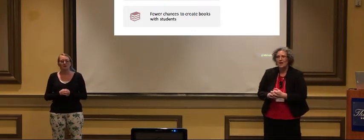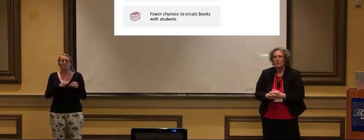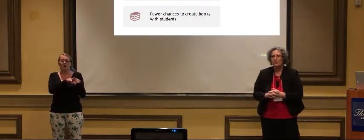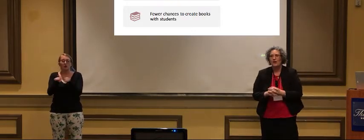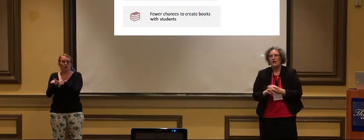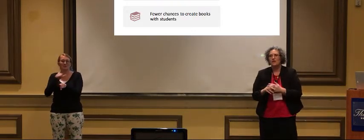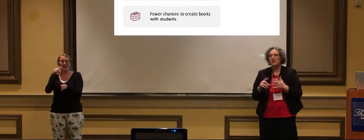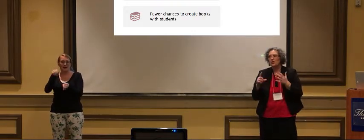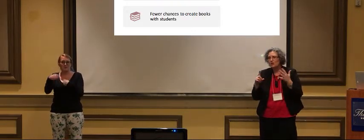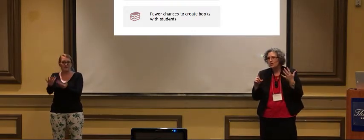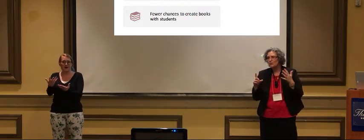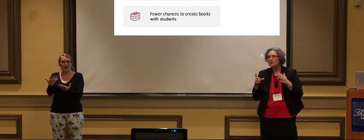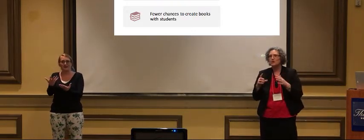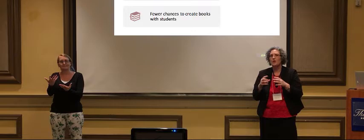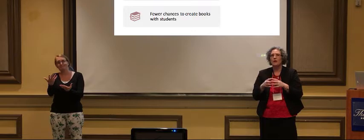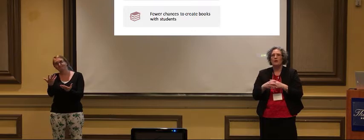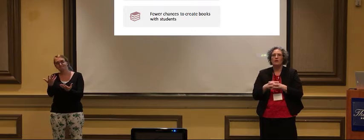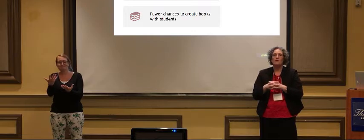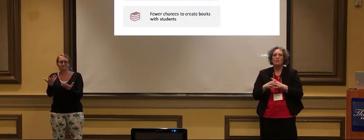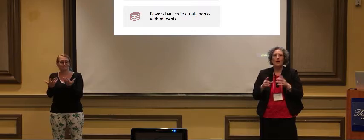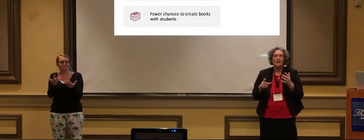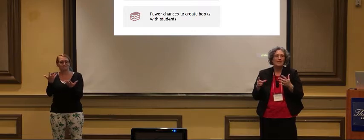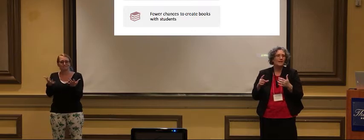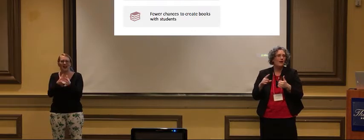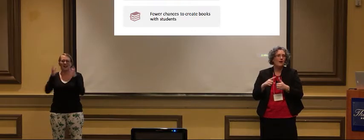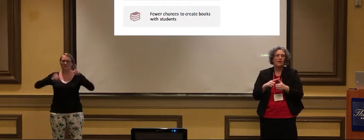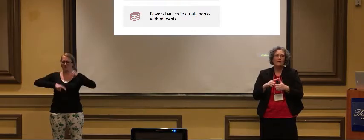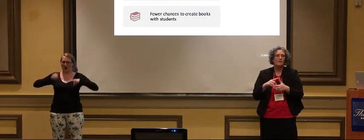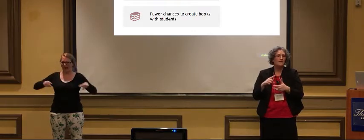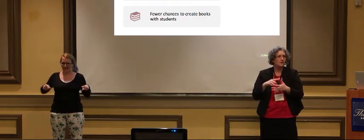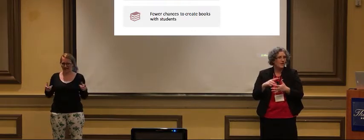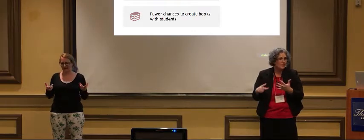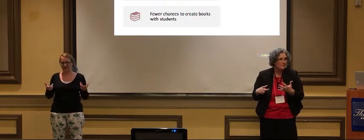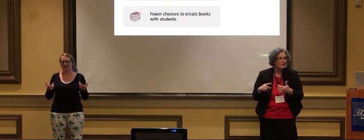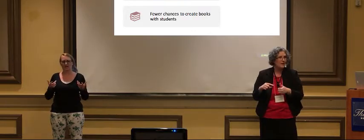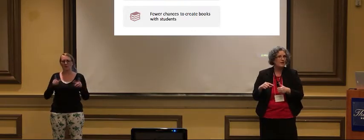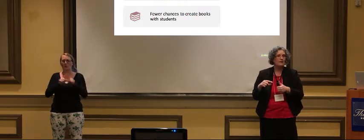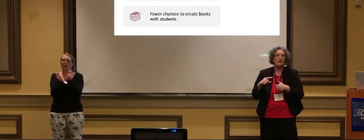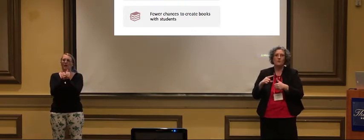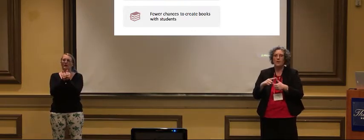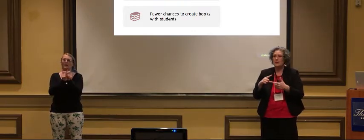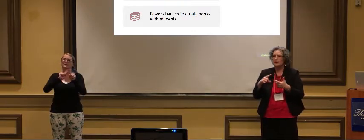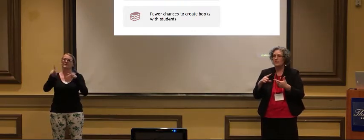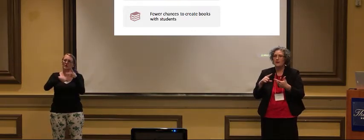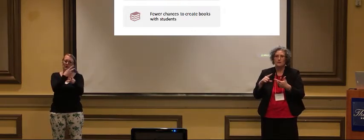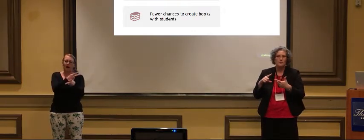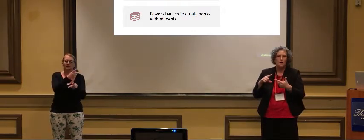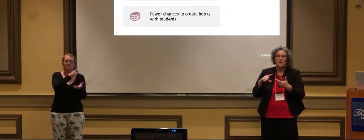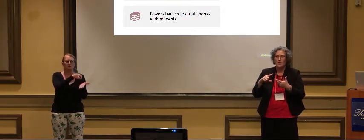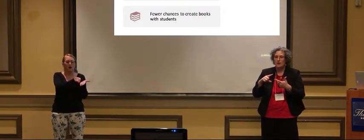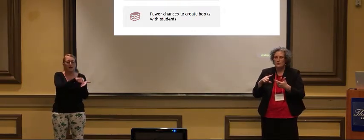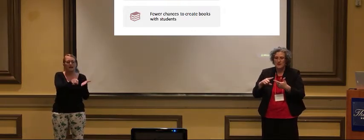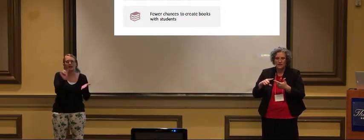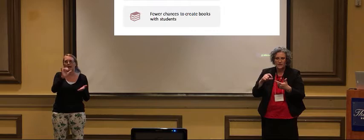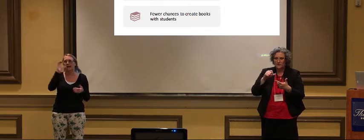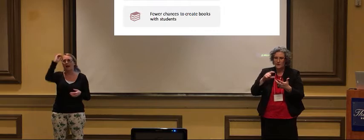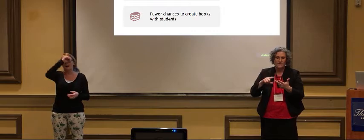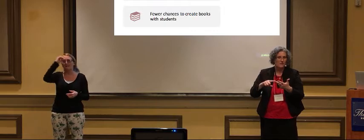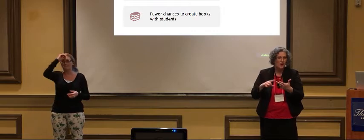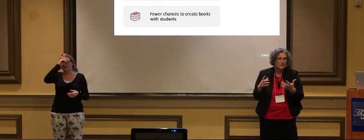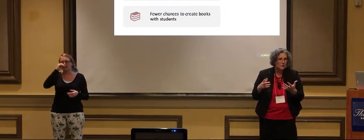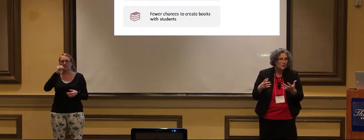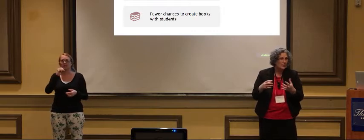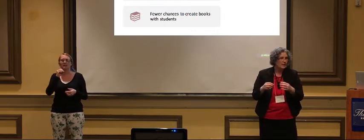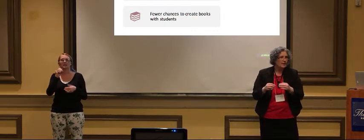Also, it did not provide a huge variety of the different types of writing, of opinion, of narrative,